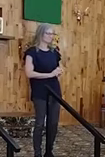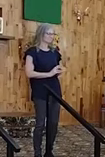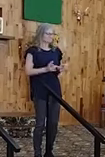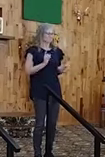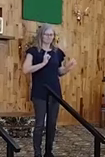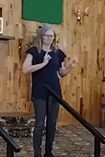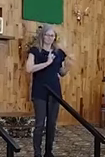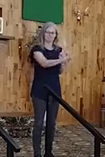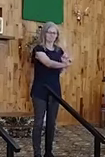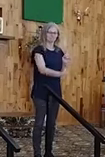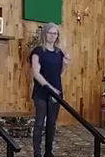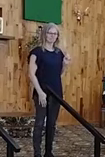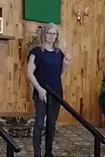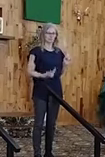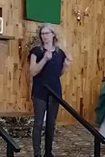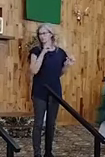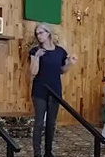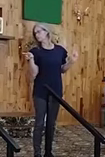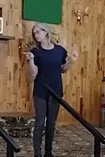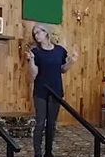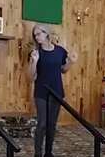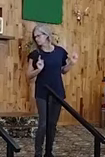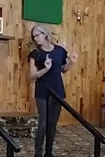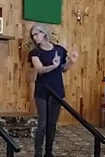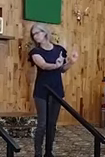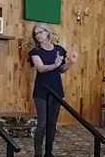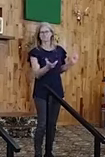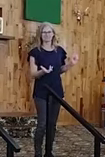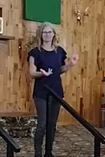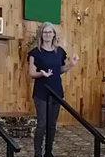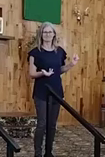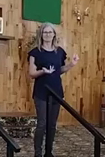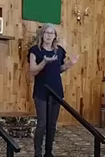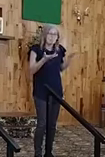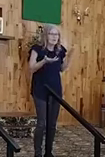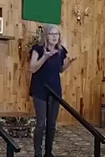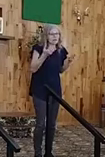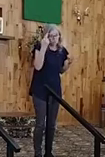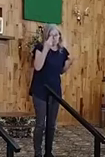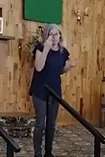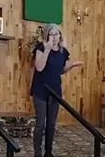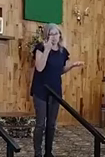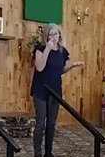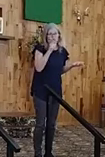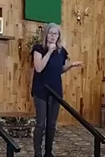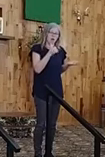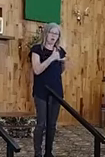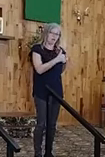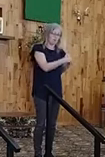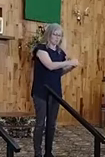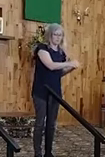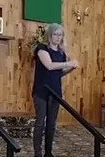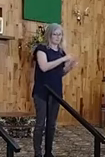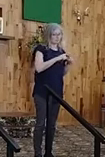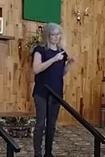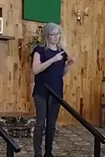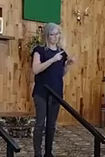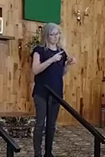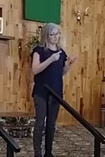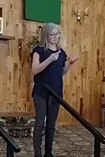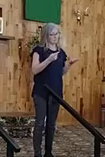walk right by, or put your head down, all of that. Okay, maybe there are reasons for not helping, but then you